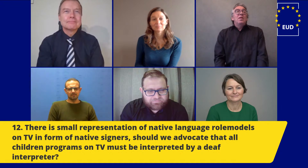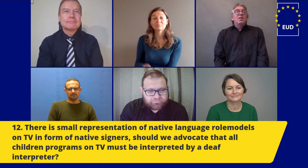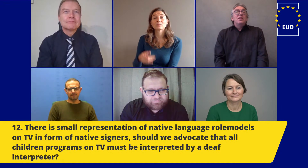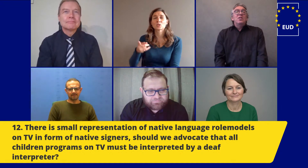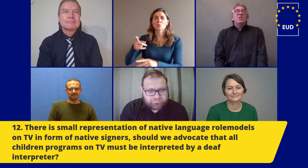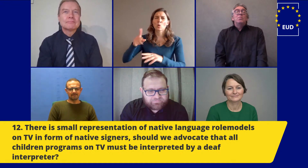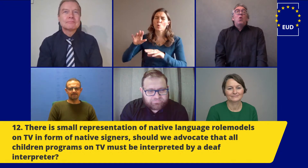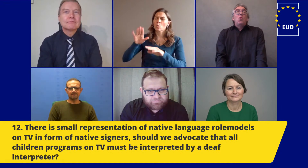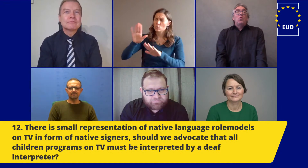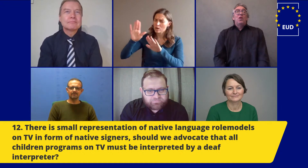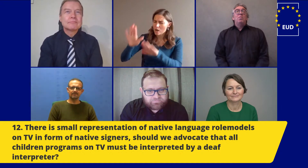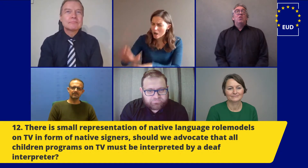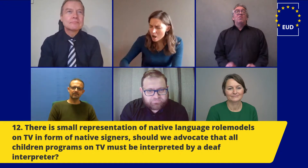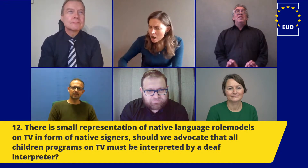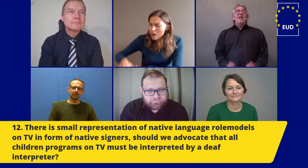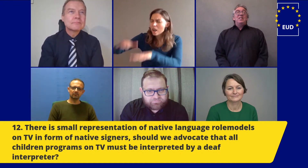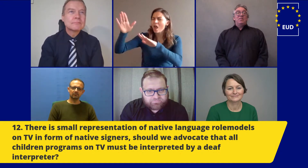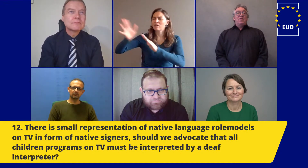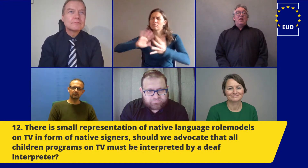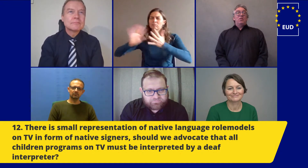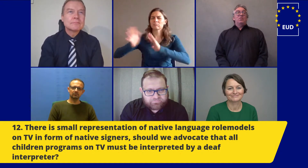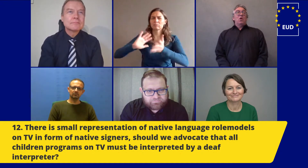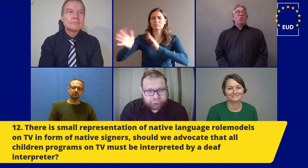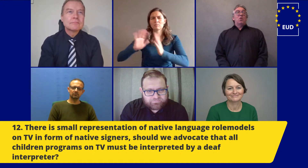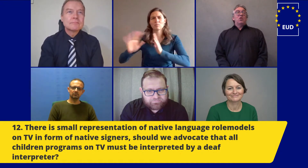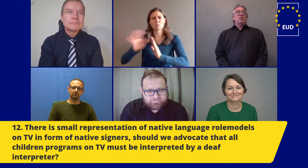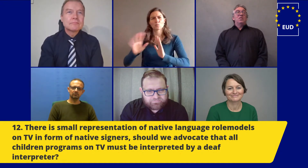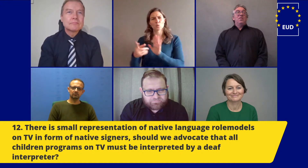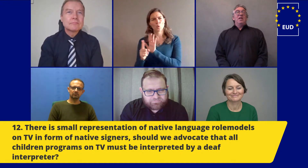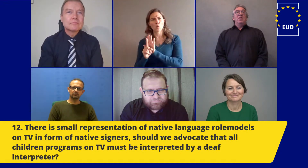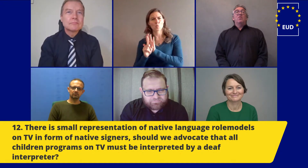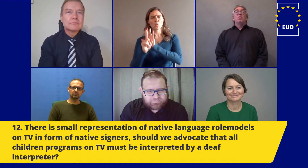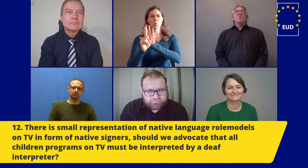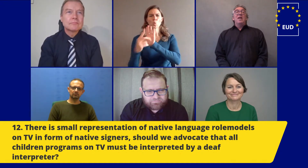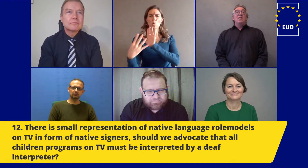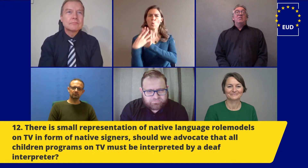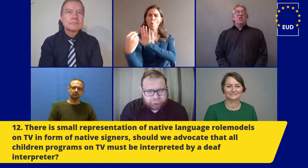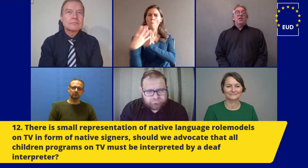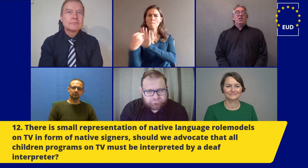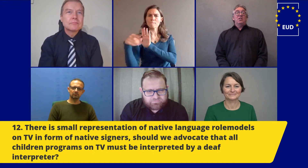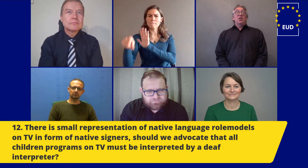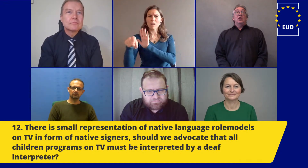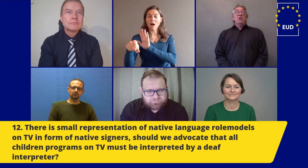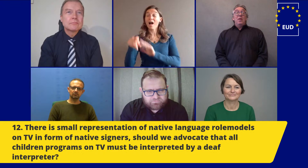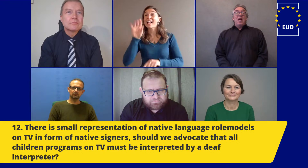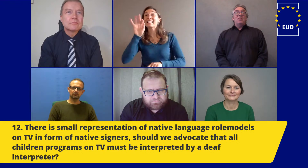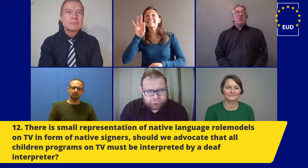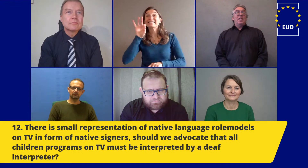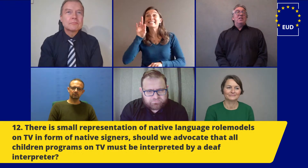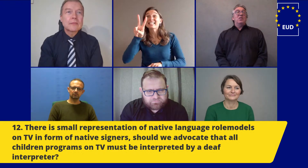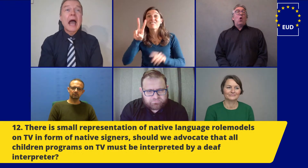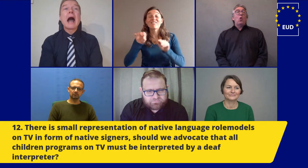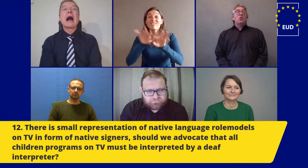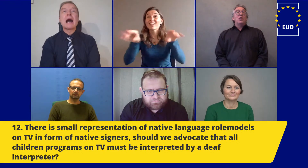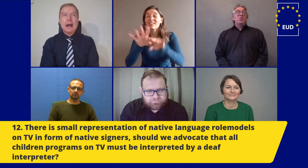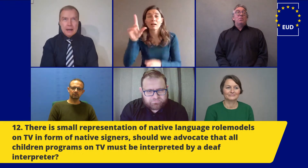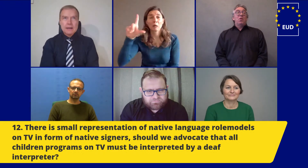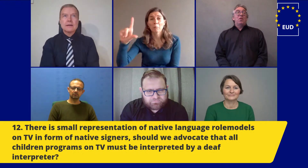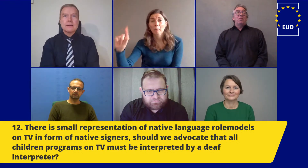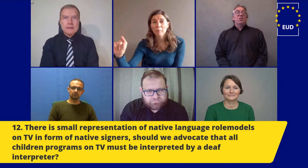There's a small number of native language role models on TV in the form of native signers. Should we advocate that all children programs on